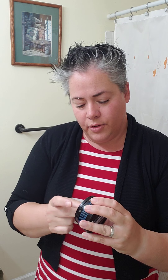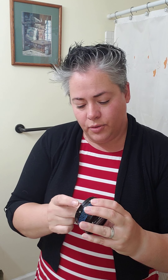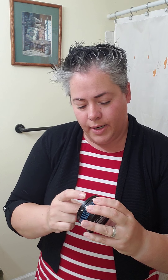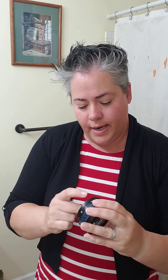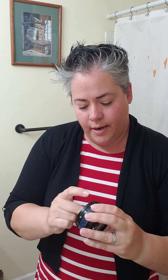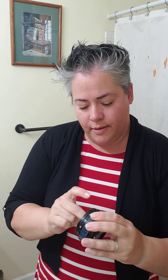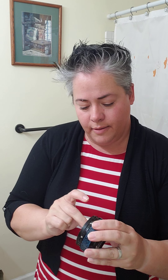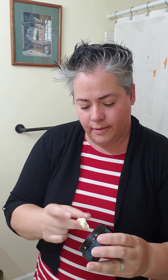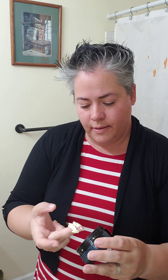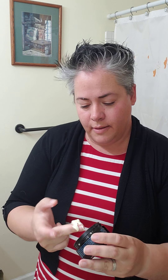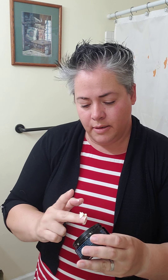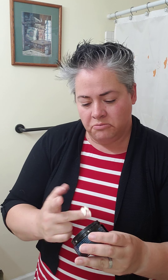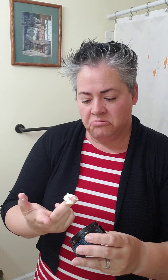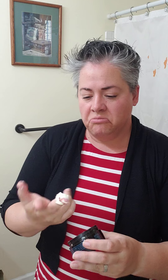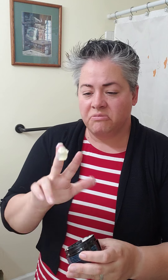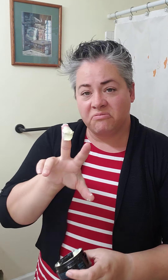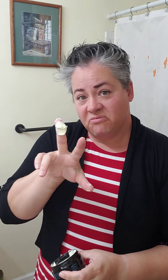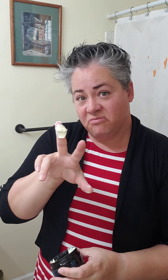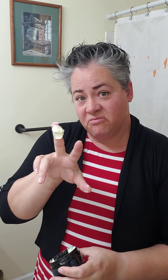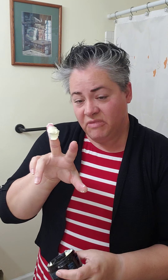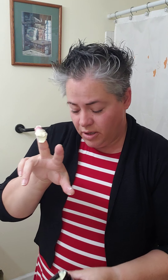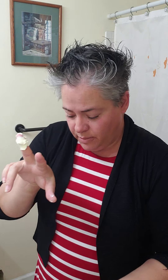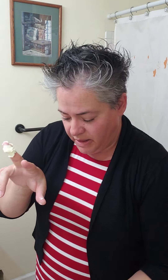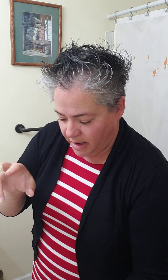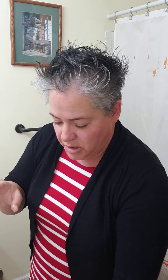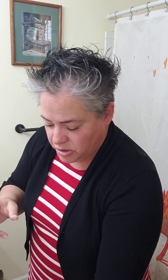short hair, I use about that much.